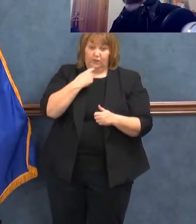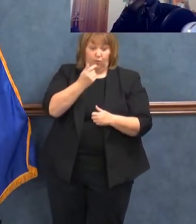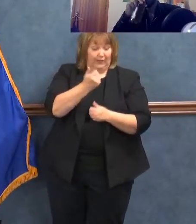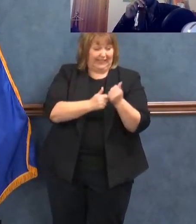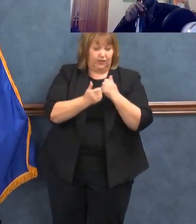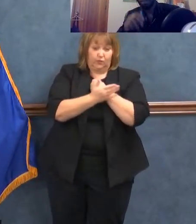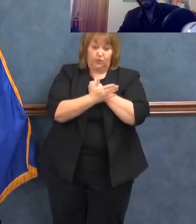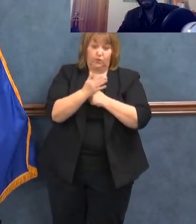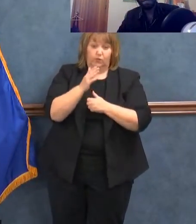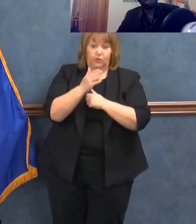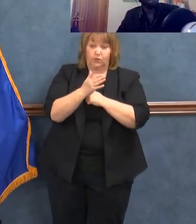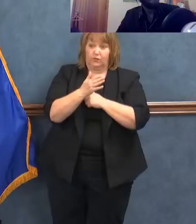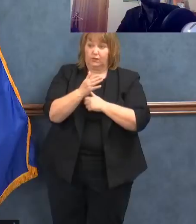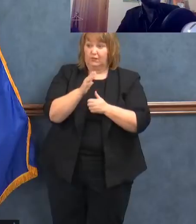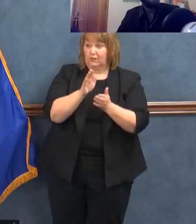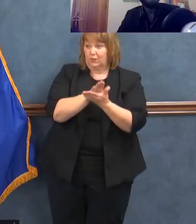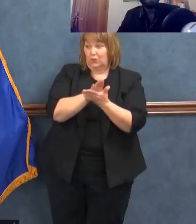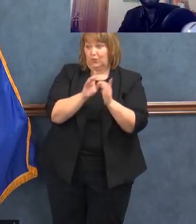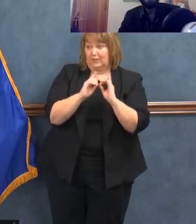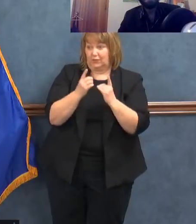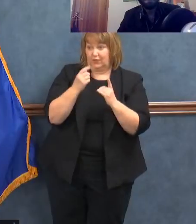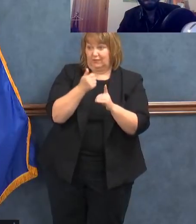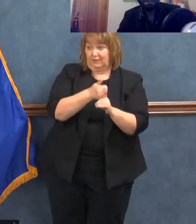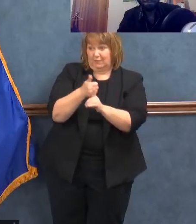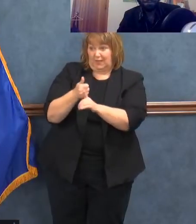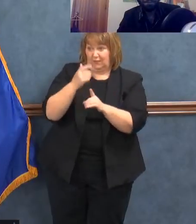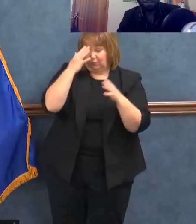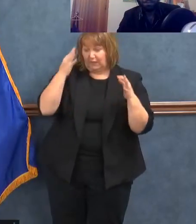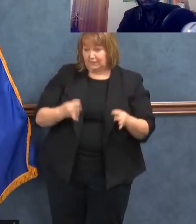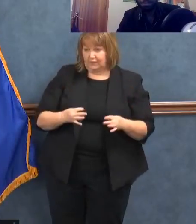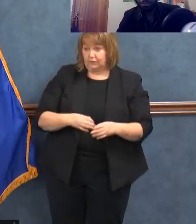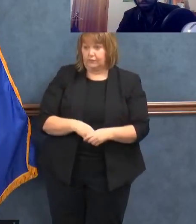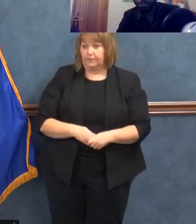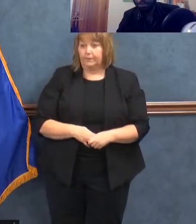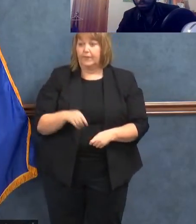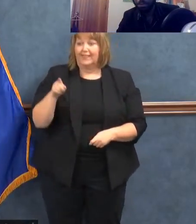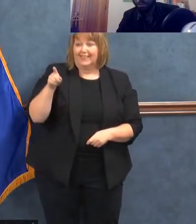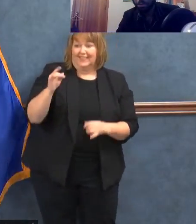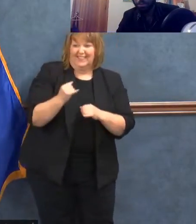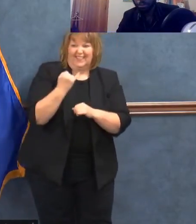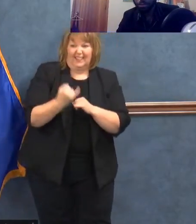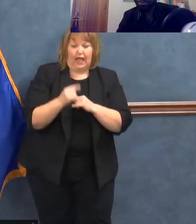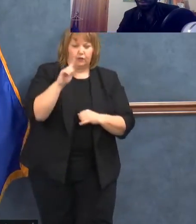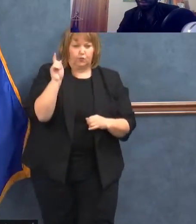and superintendents. Thanks, Governor. Sure. Great, and we'll take this as the last question, Governor.